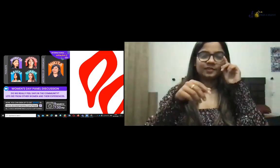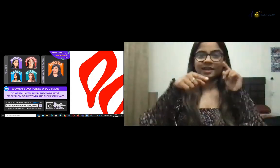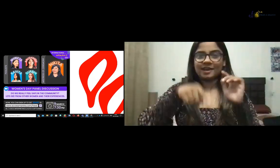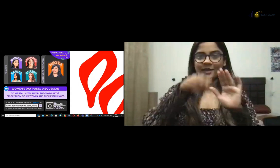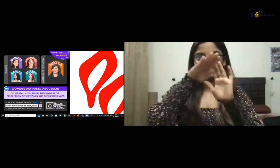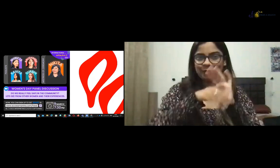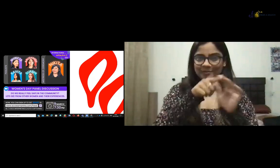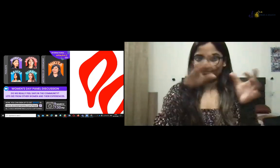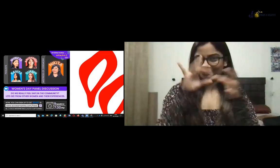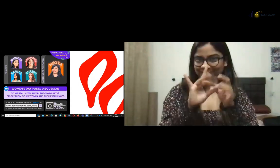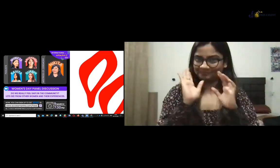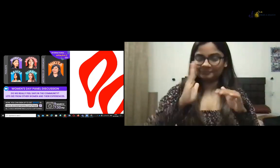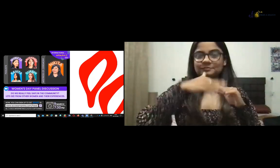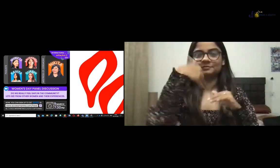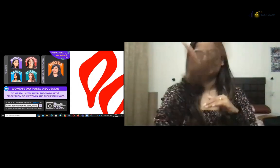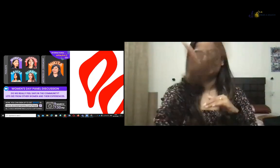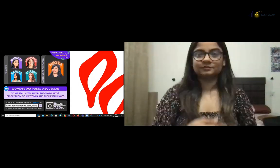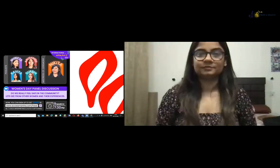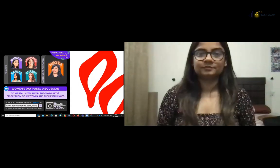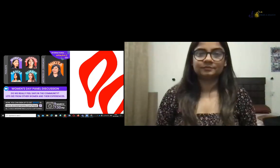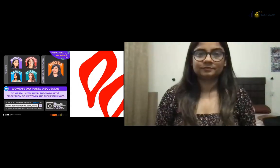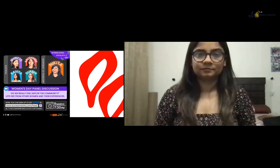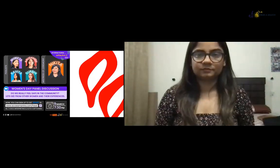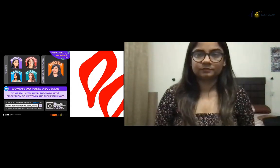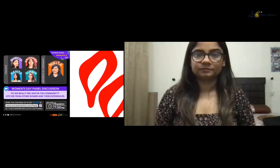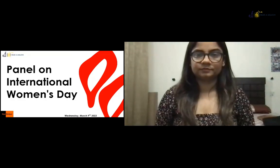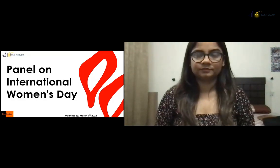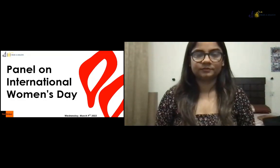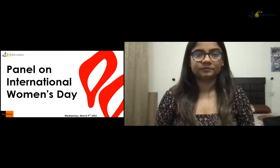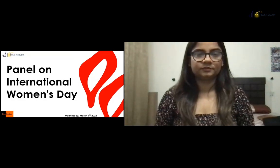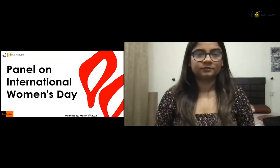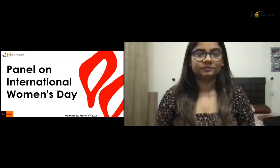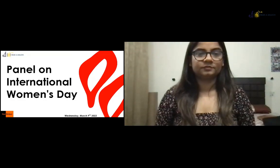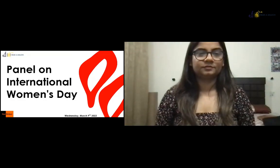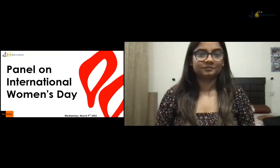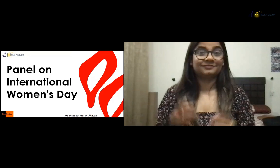Yeah, we will start. So now, so this is the program.